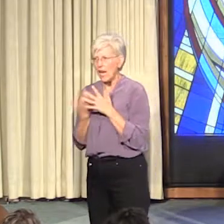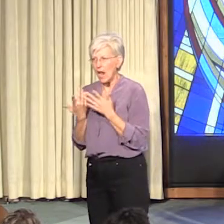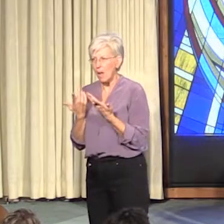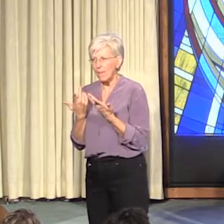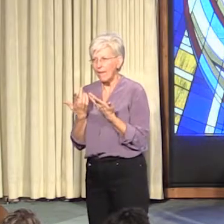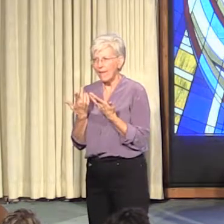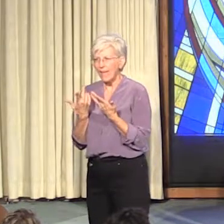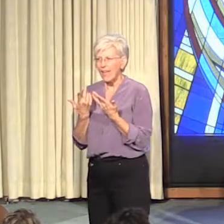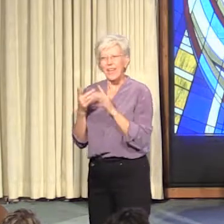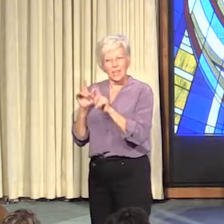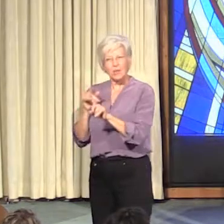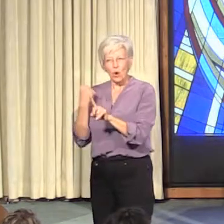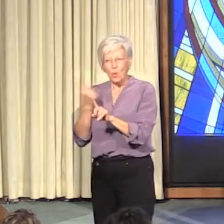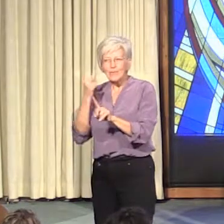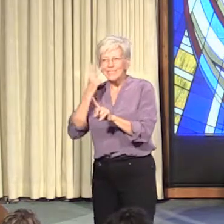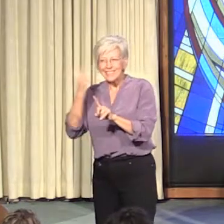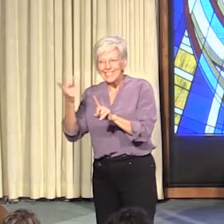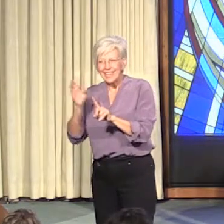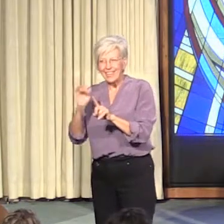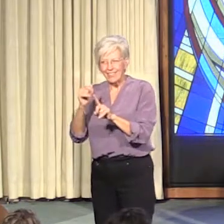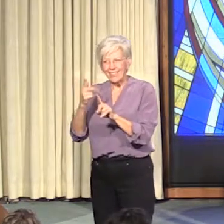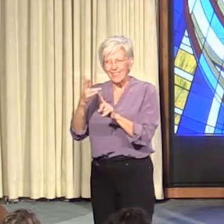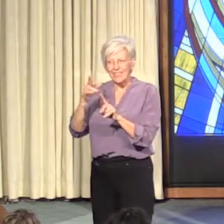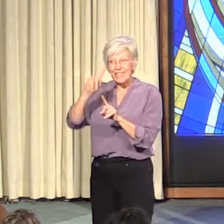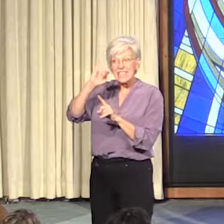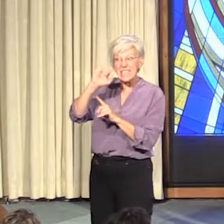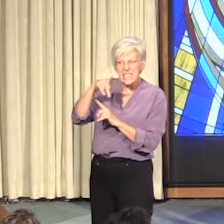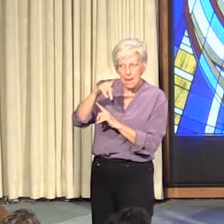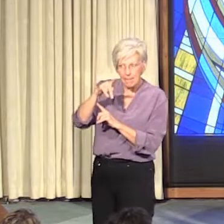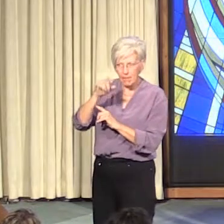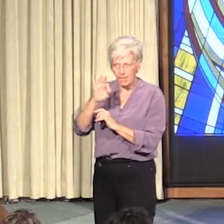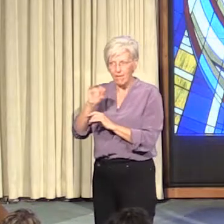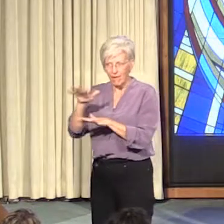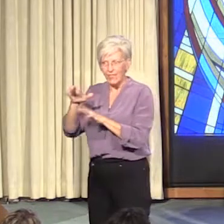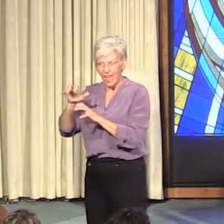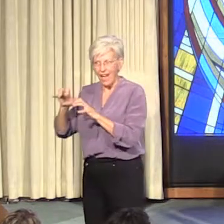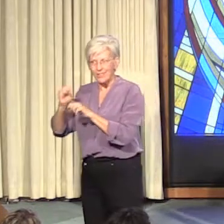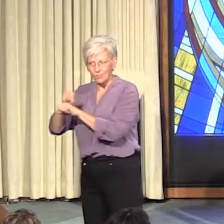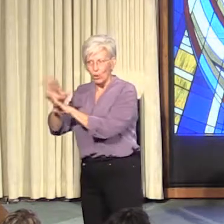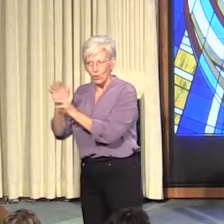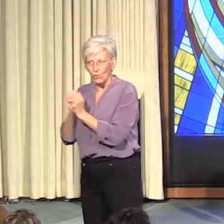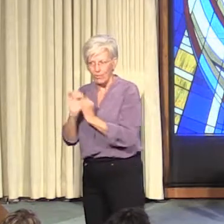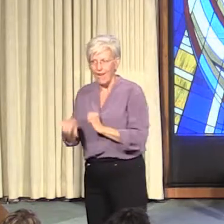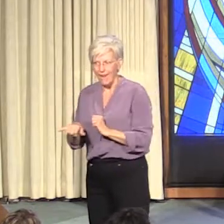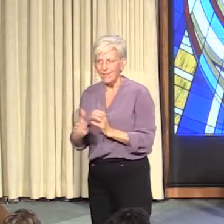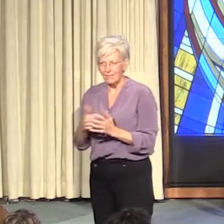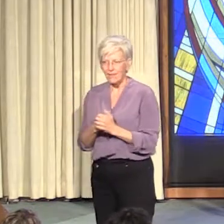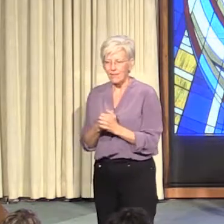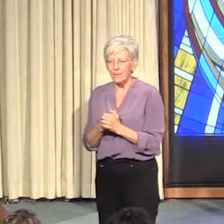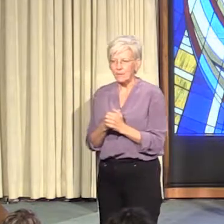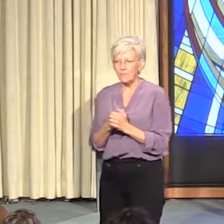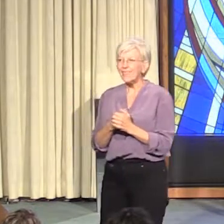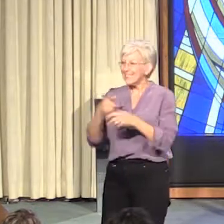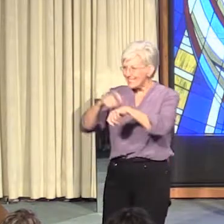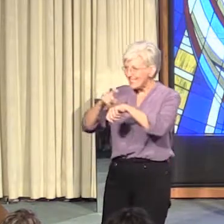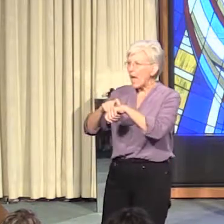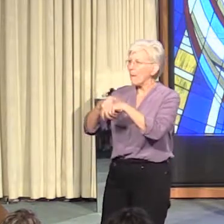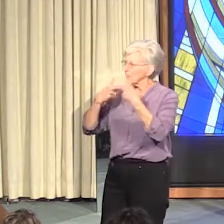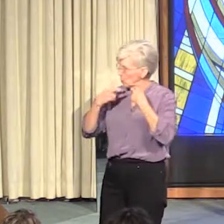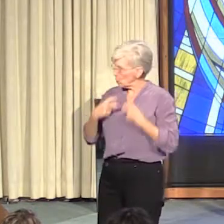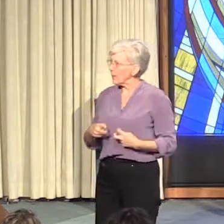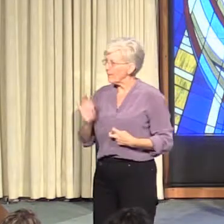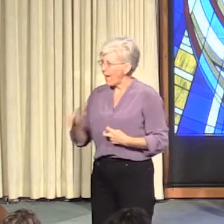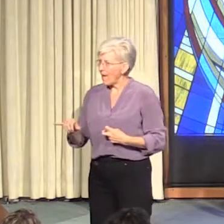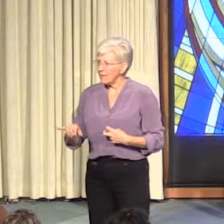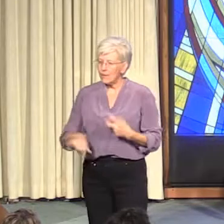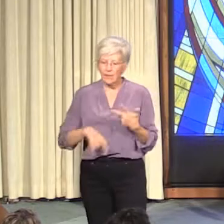of the iceberg with that. There's more of that stuff down in your shadow, and it's time to go in there and take a look at it. The